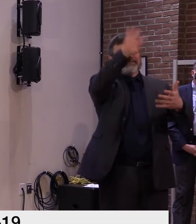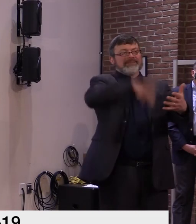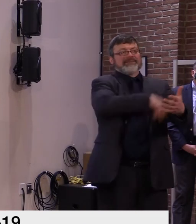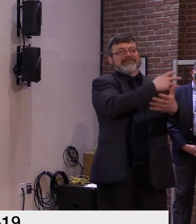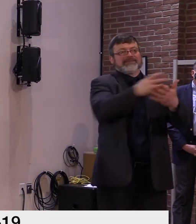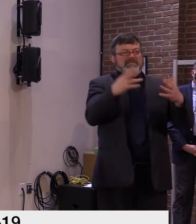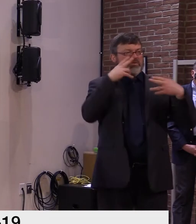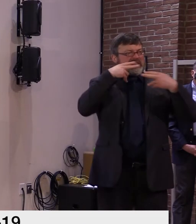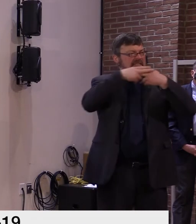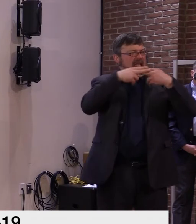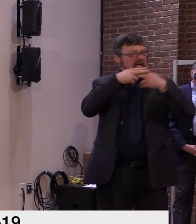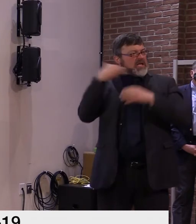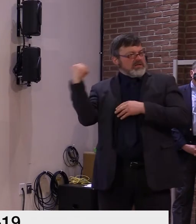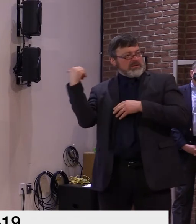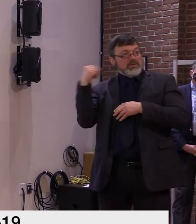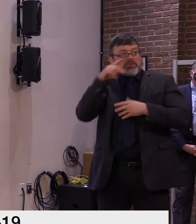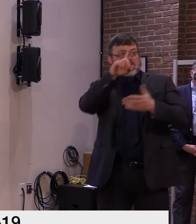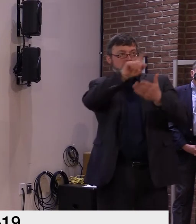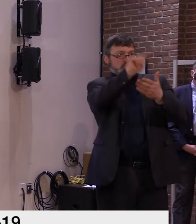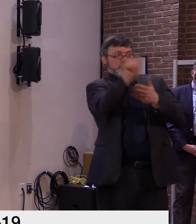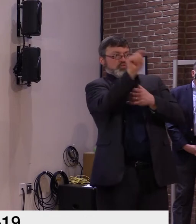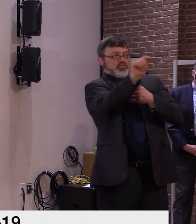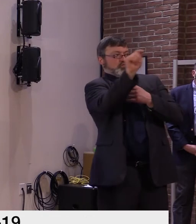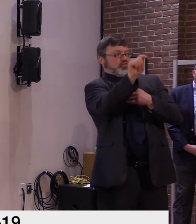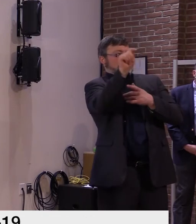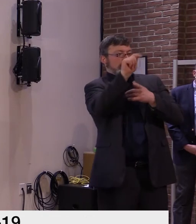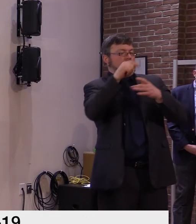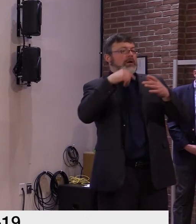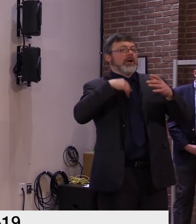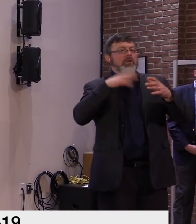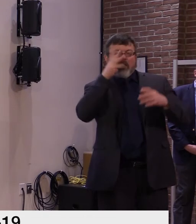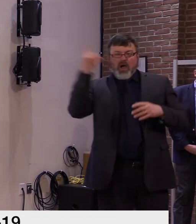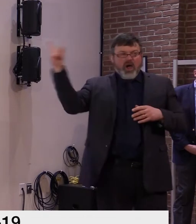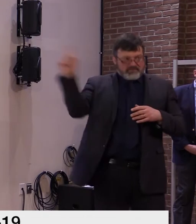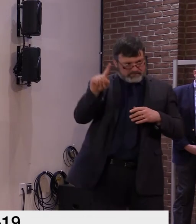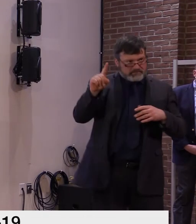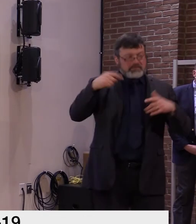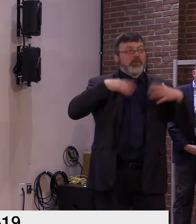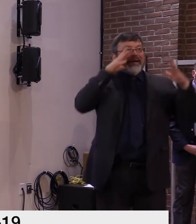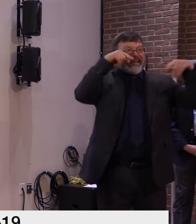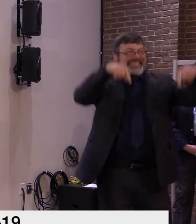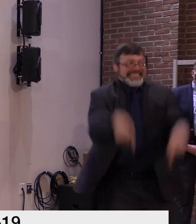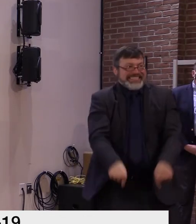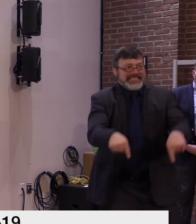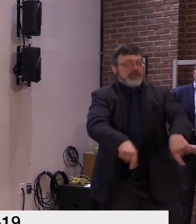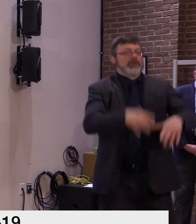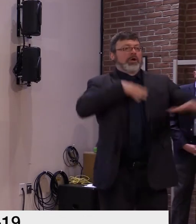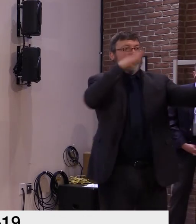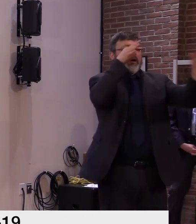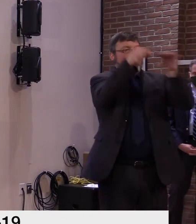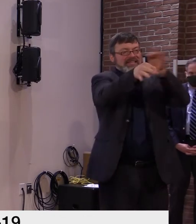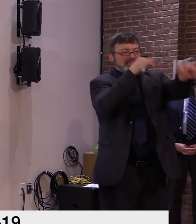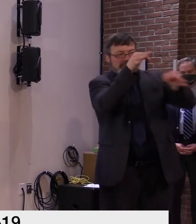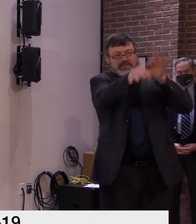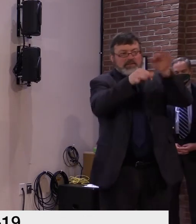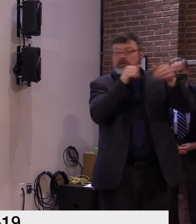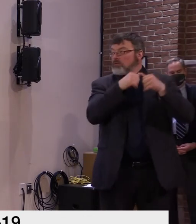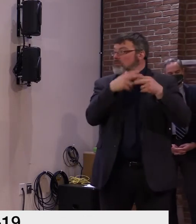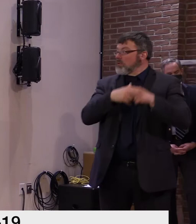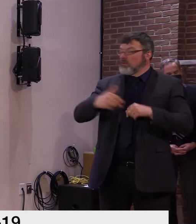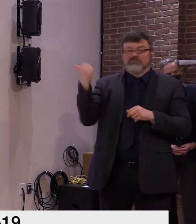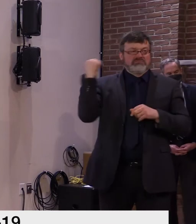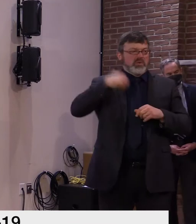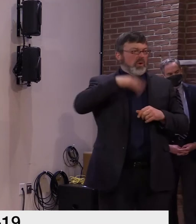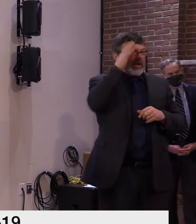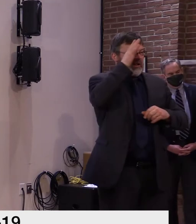sure now, that did demonstrate there's been a dramatic decrease in deaths overall. Admittedly, one